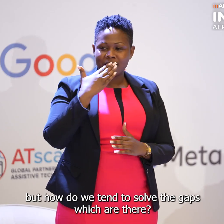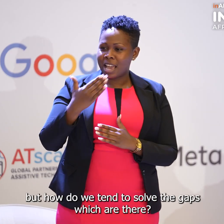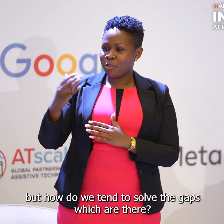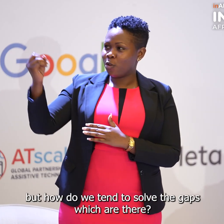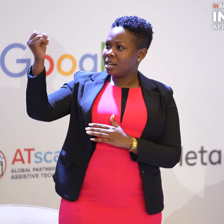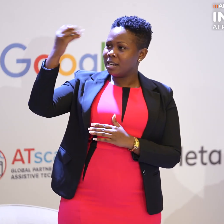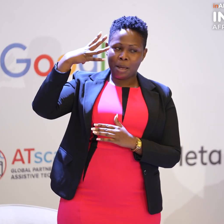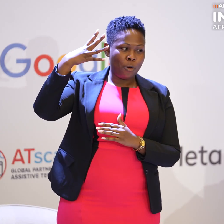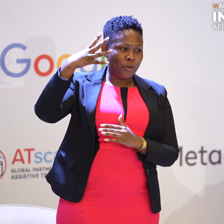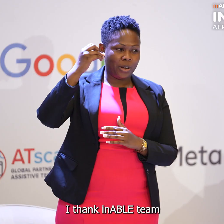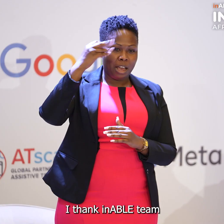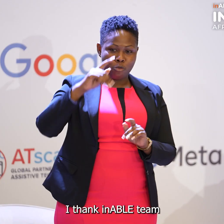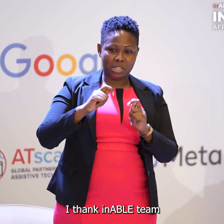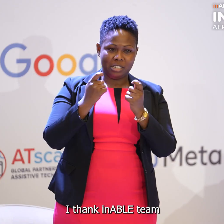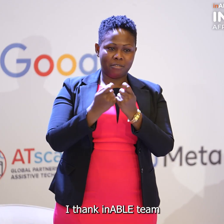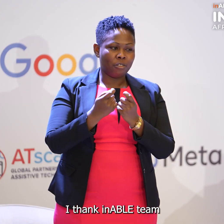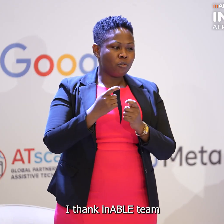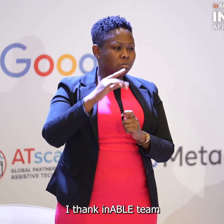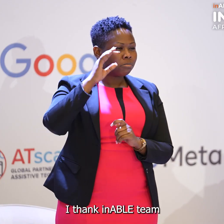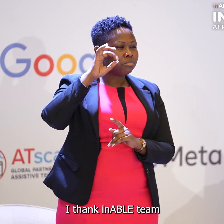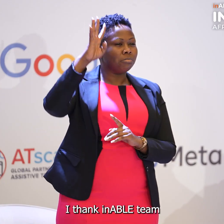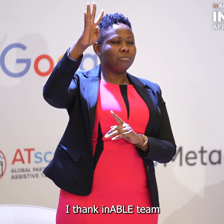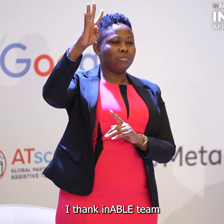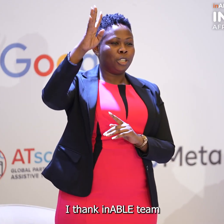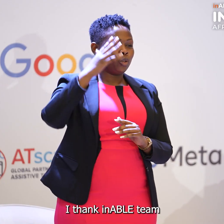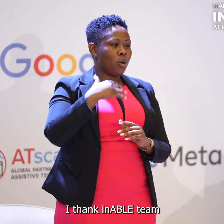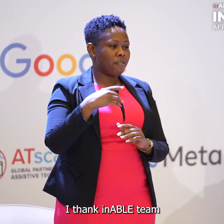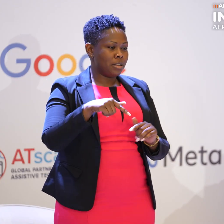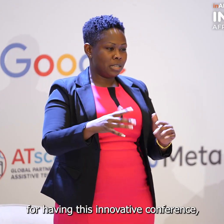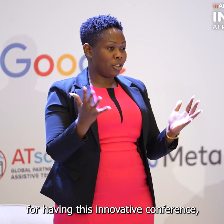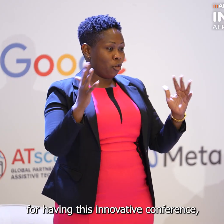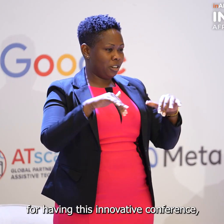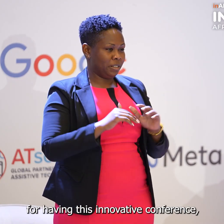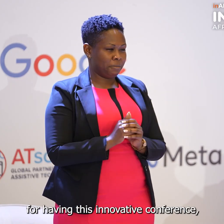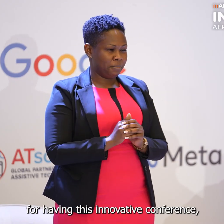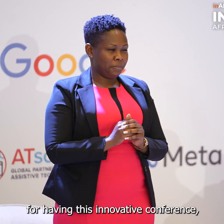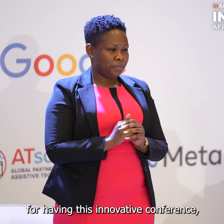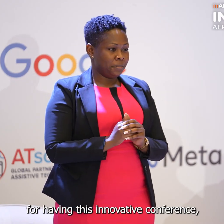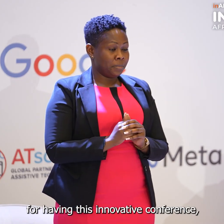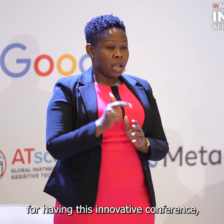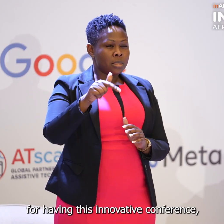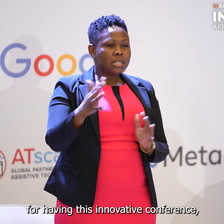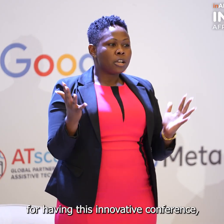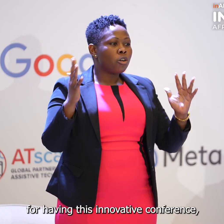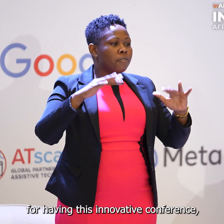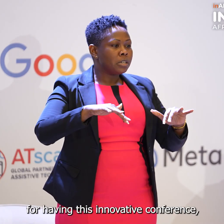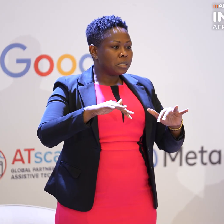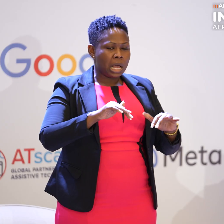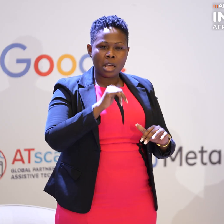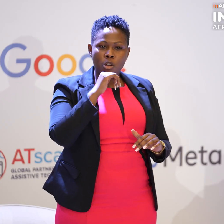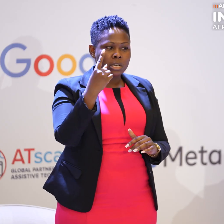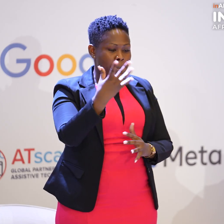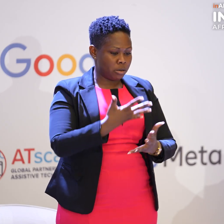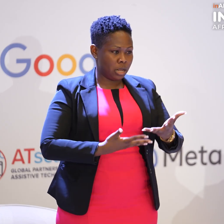gaps which are there? I thank Enable team for having this innovative